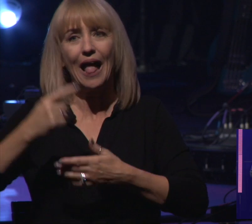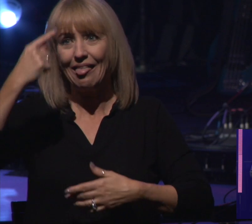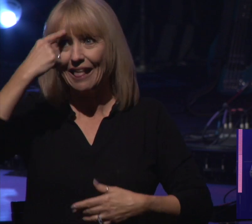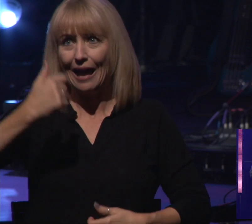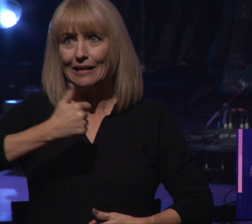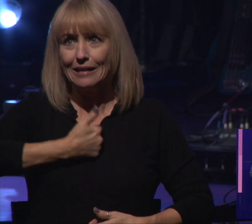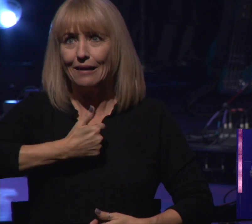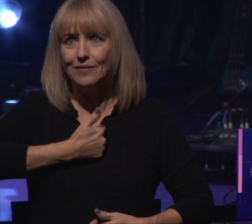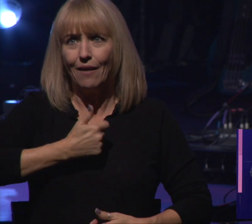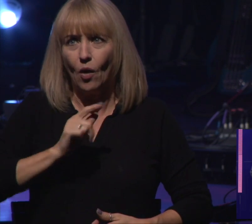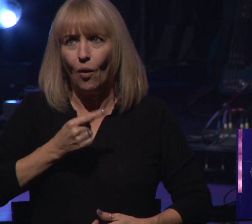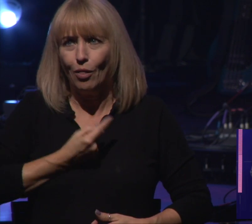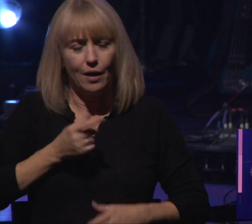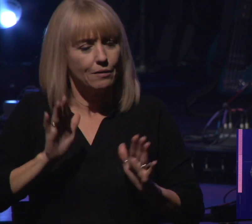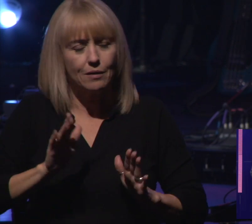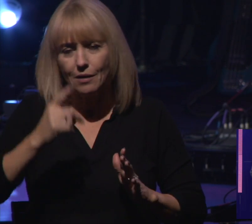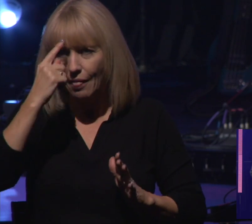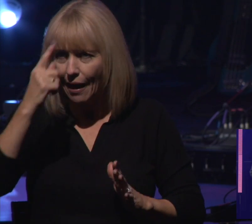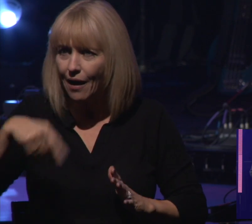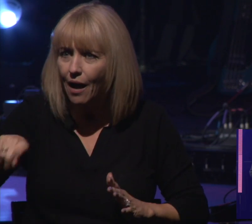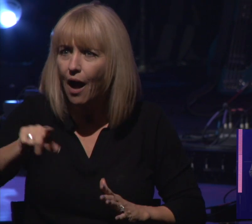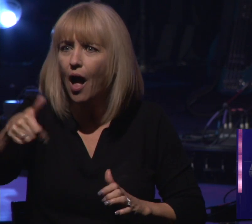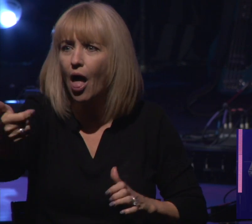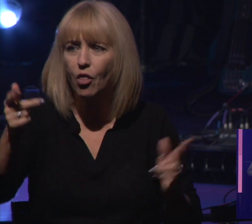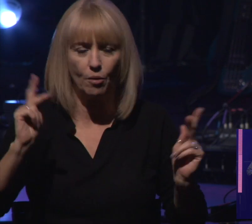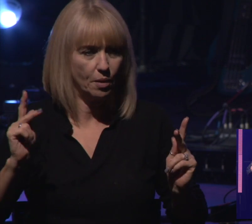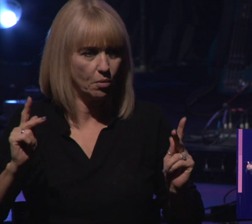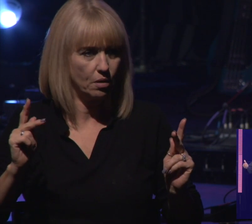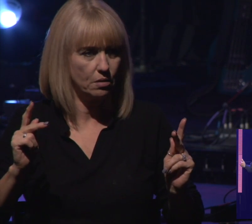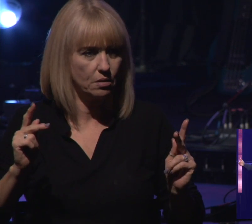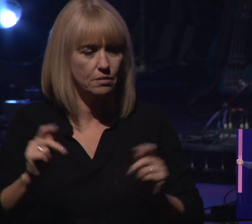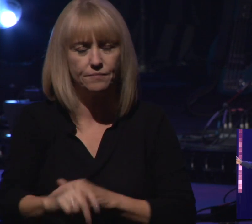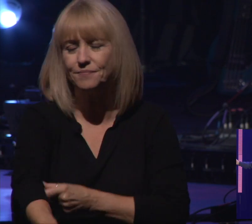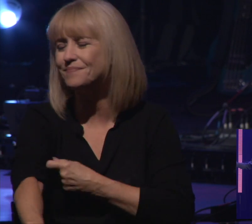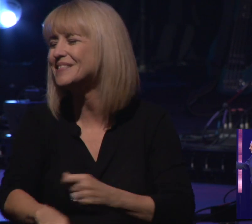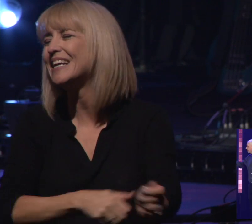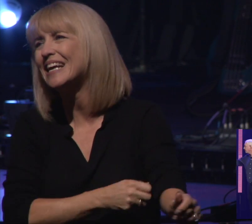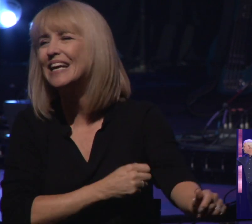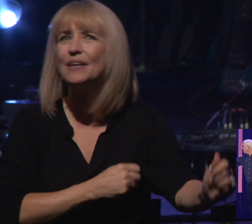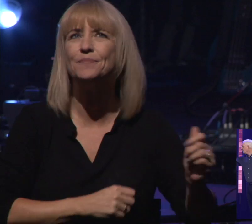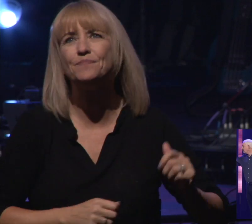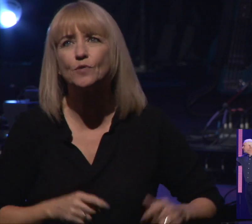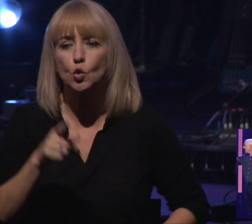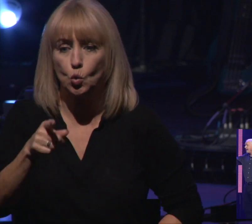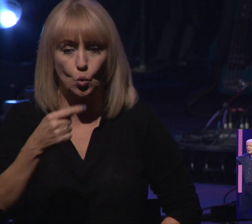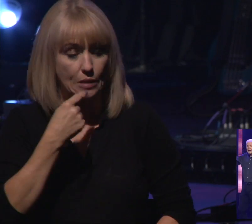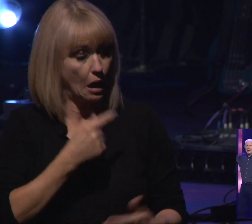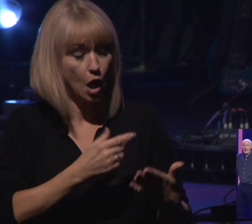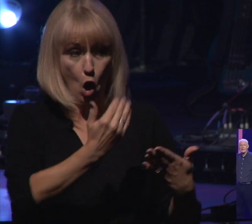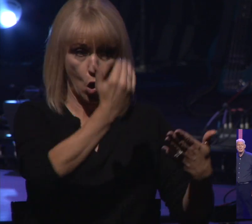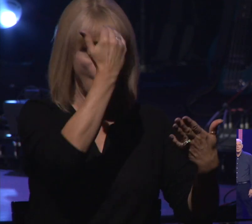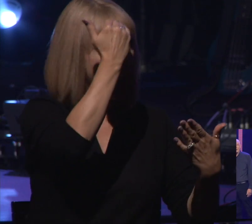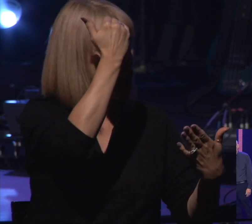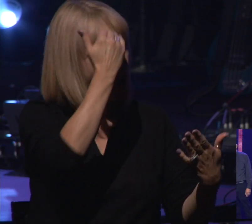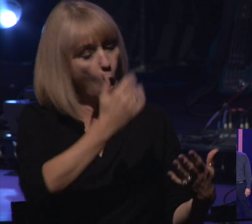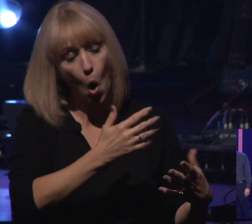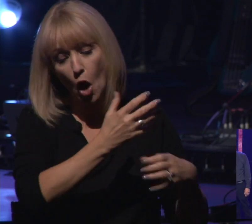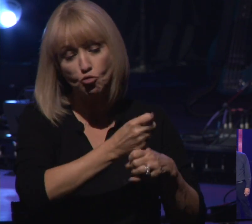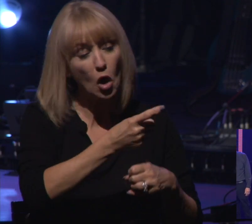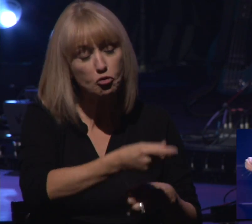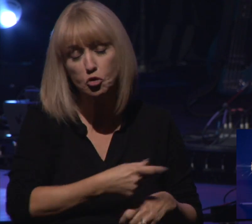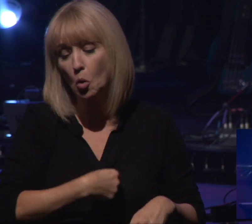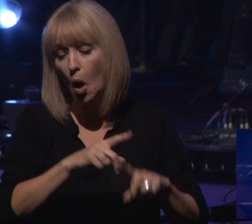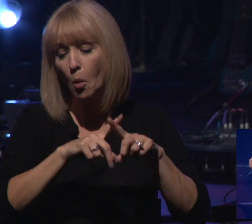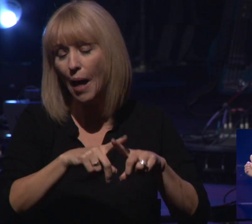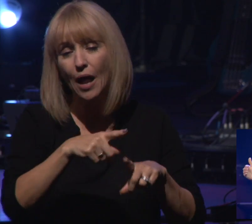good, but the good of others. And up to the point of commitment, you can say, I can do whatever I want.